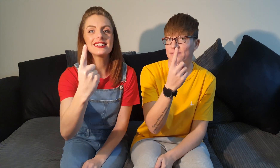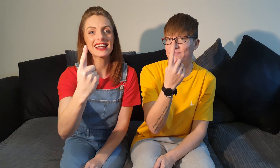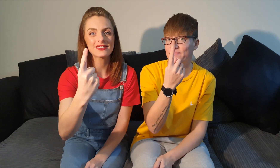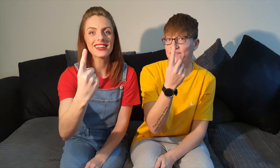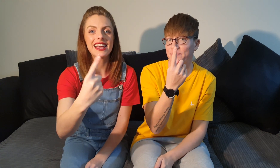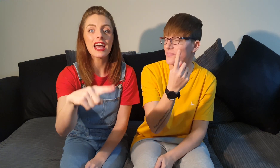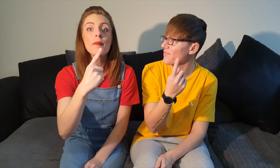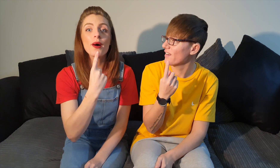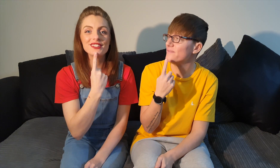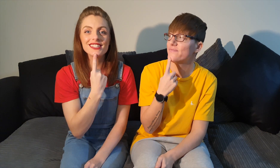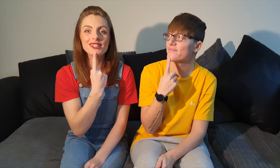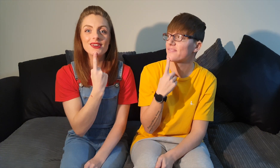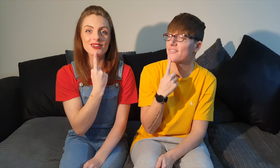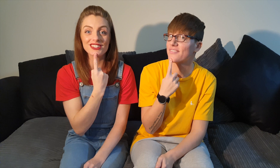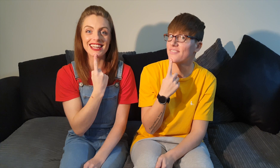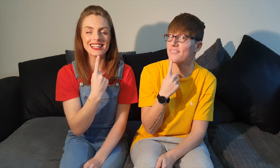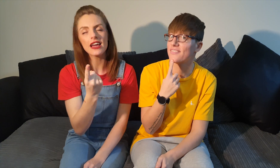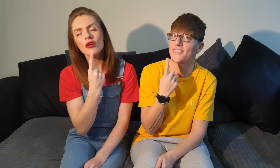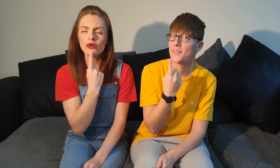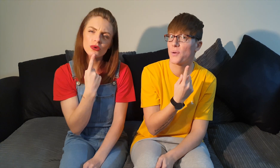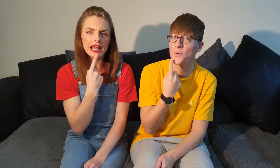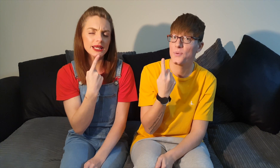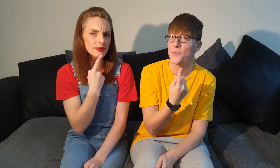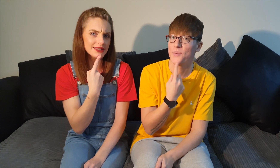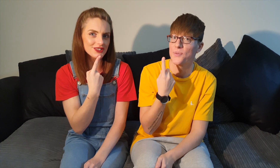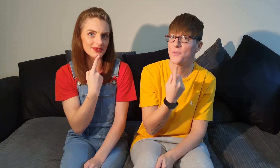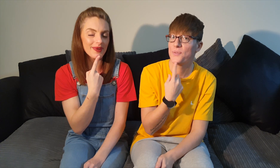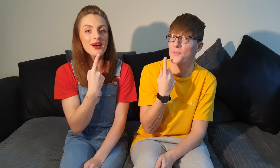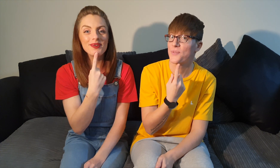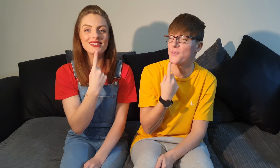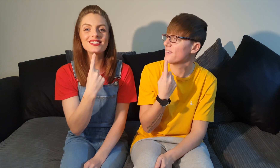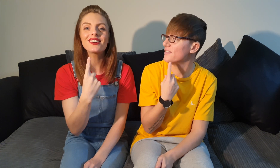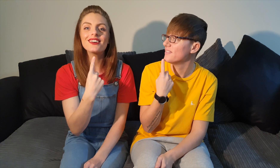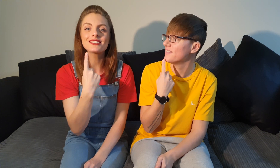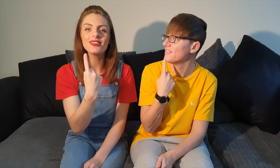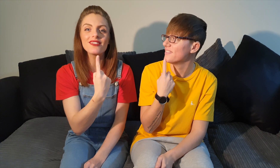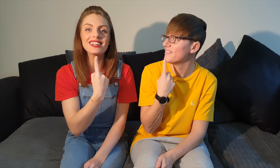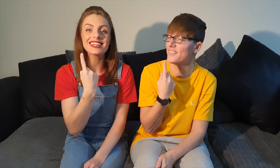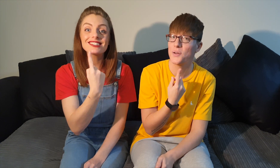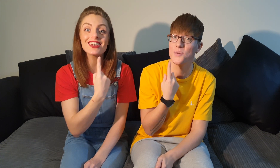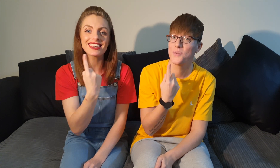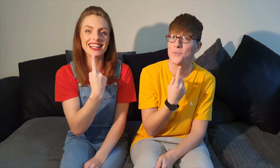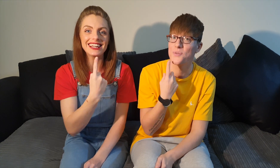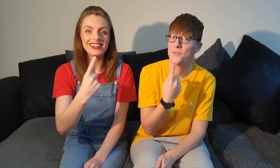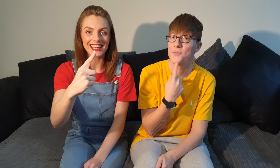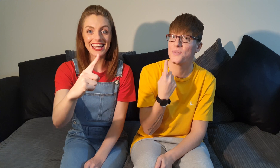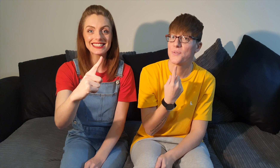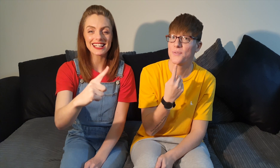index finger pointing to your chin in a who-like position, but you're going to move it circular. Okay, index